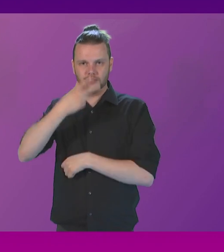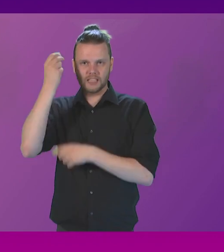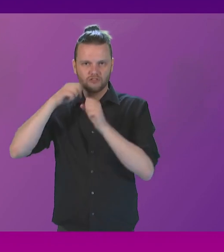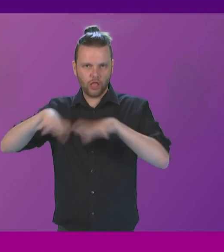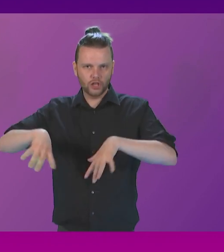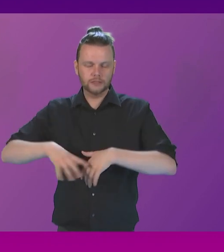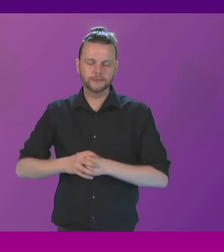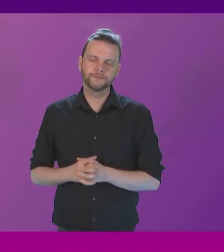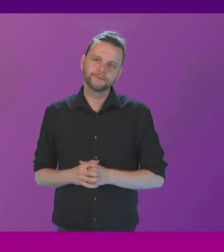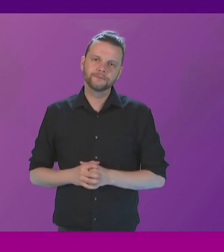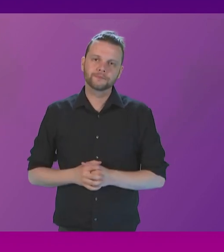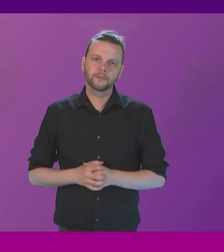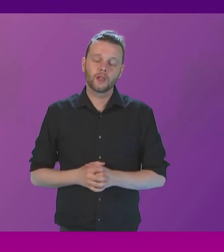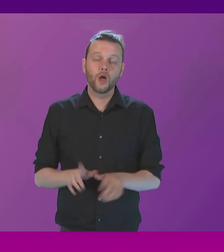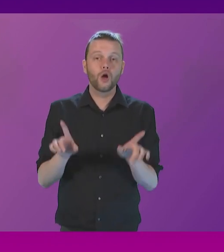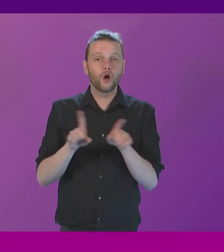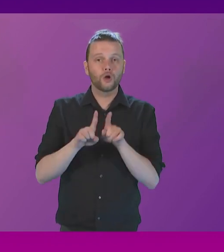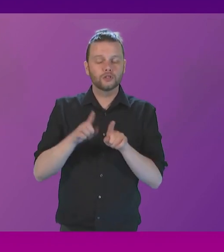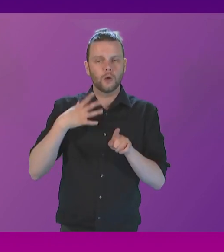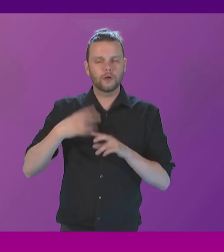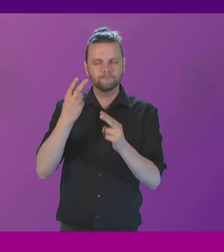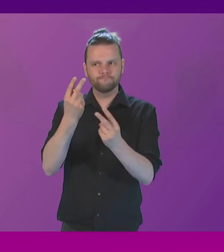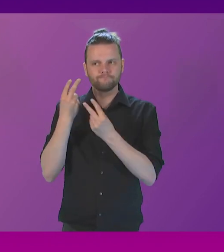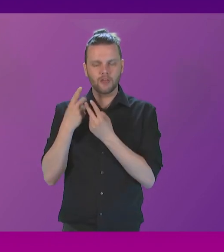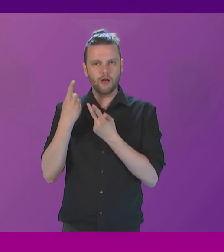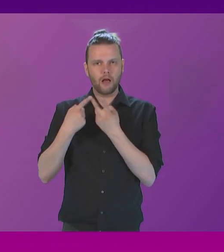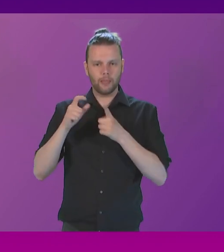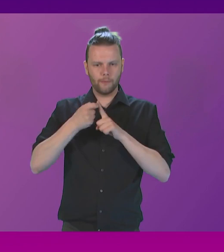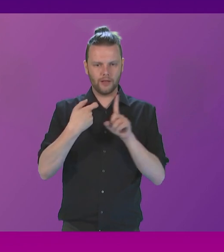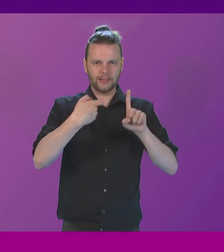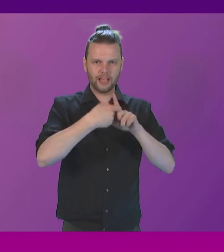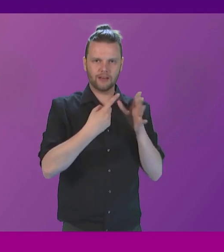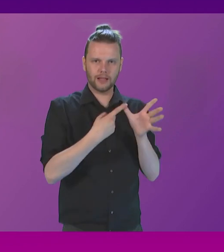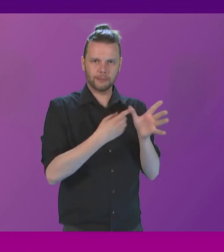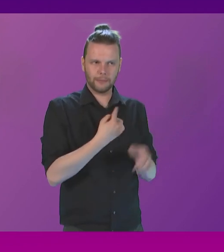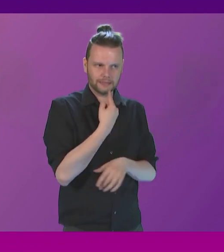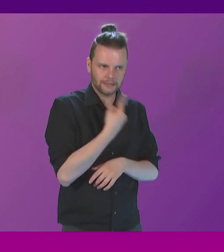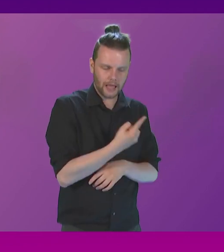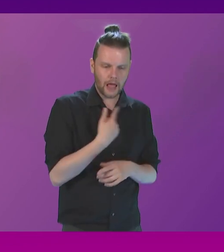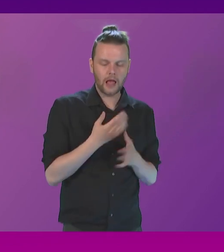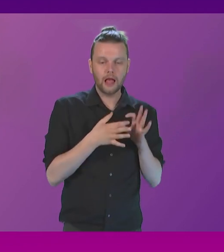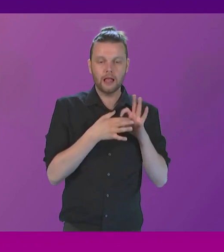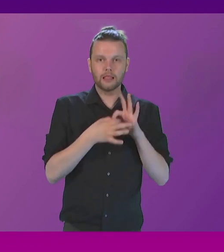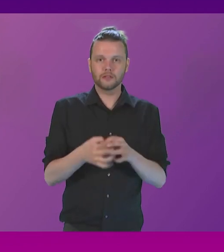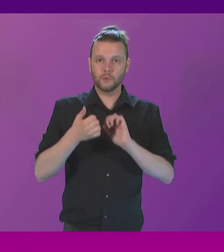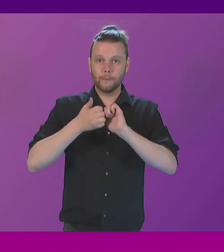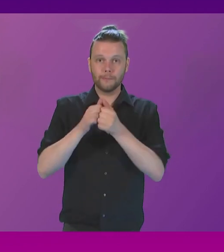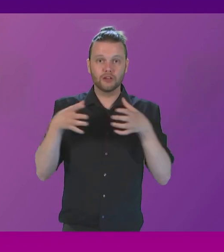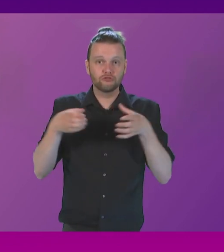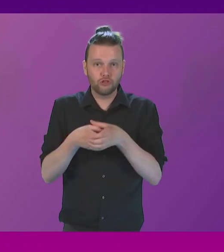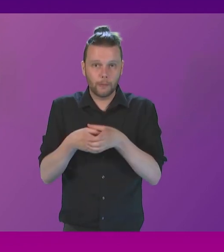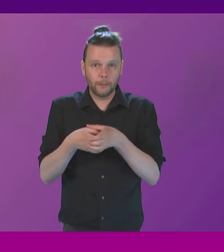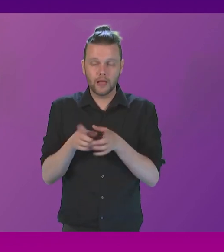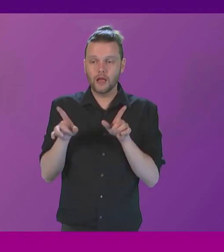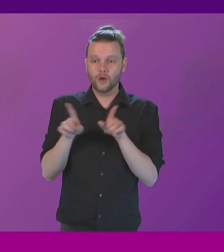loss. I'd also like to reflect on another point that Karen Adam made with regard to peer groups and